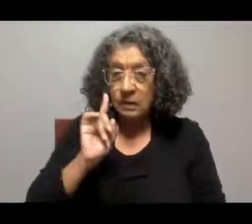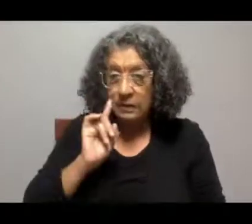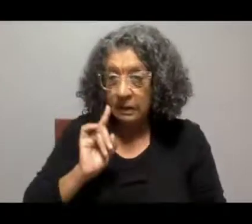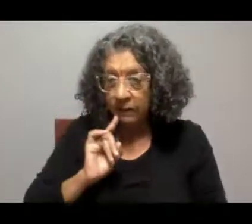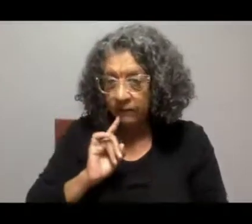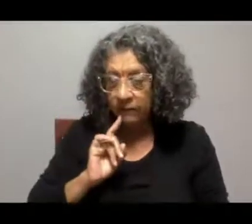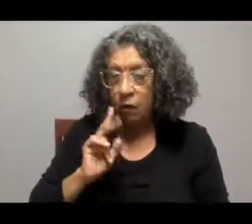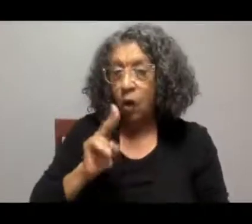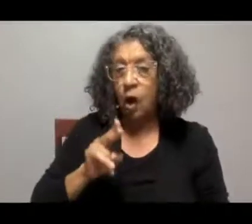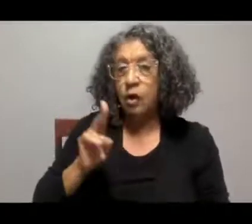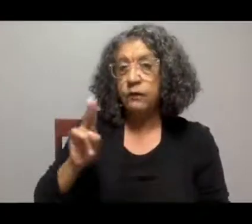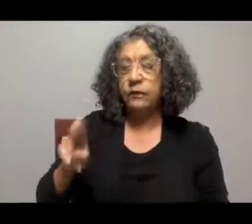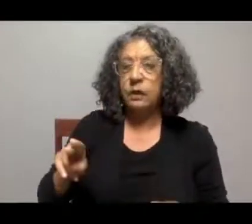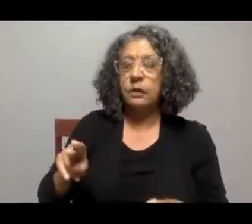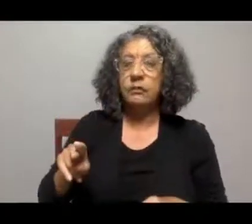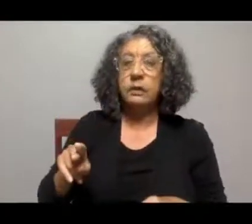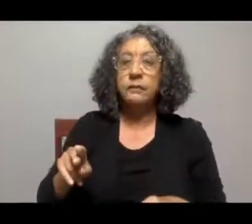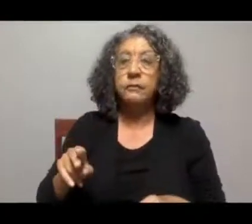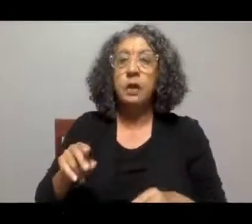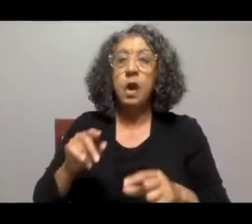because you're deaf and hard of hearing.